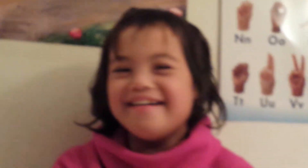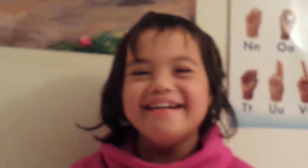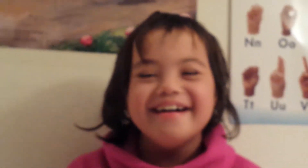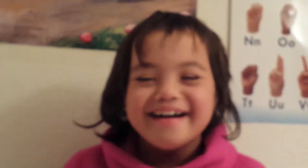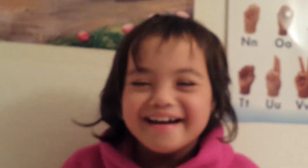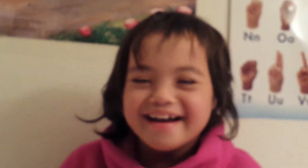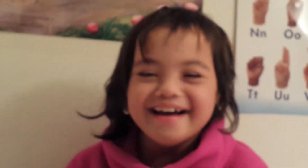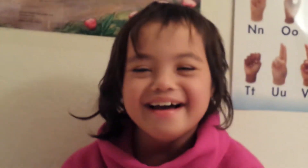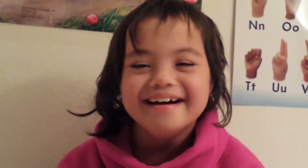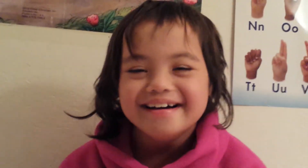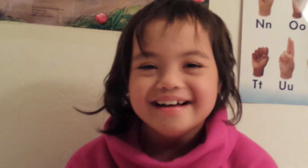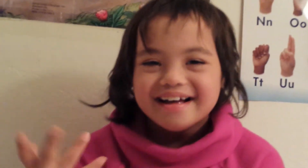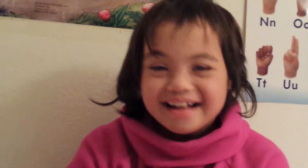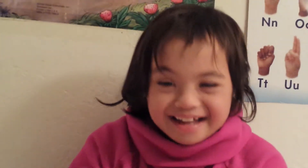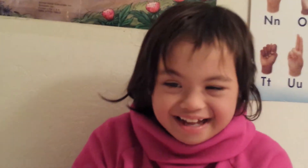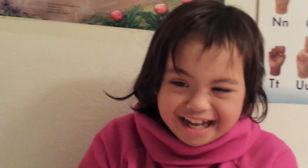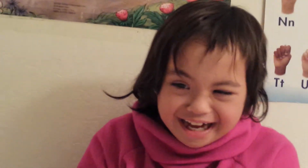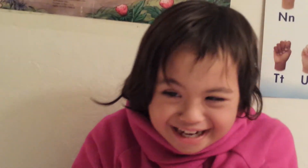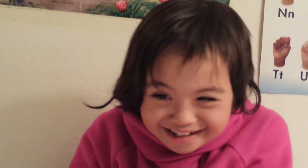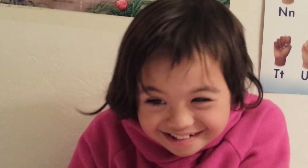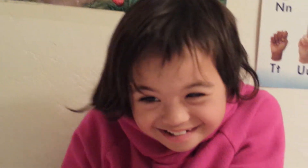How about Queen Elsa?